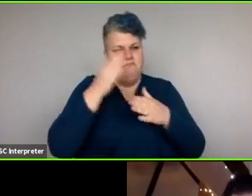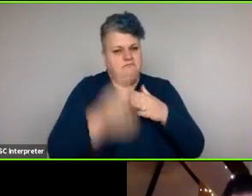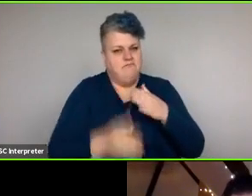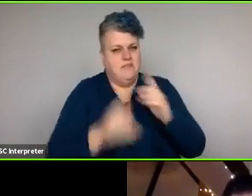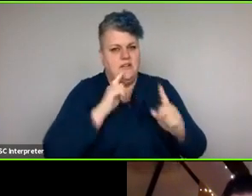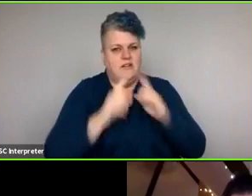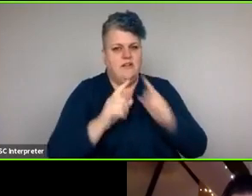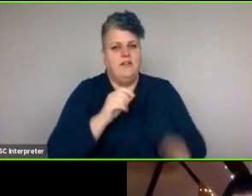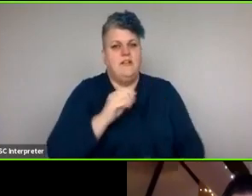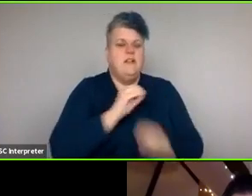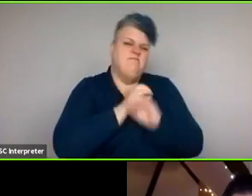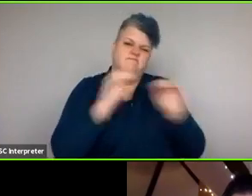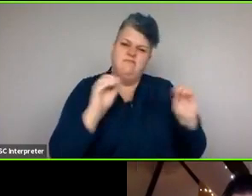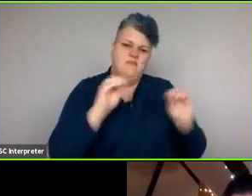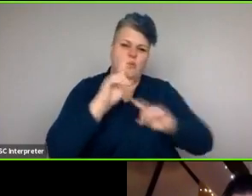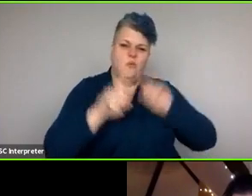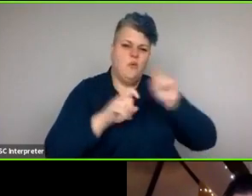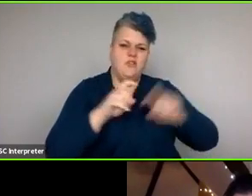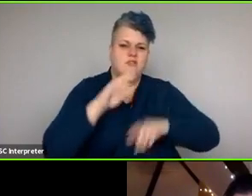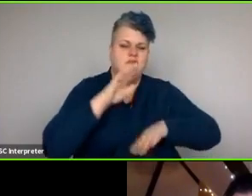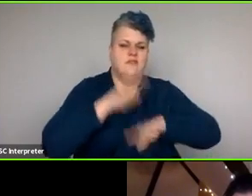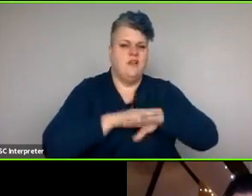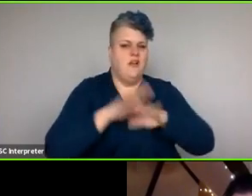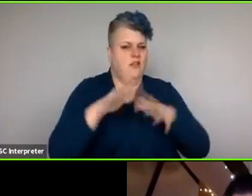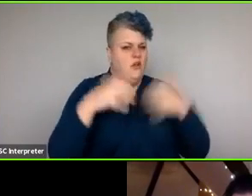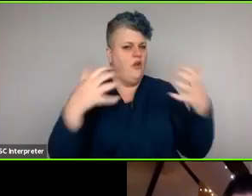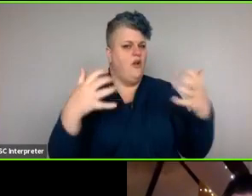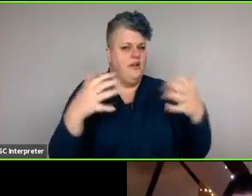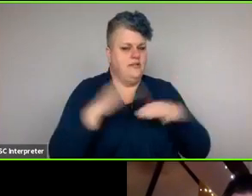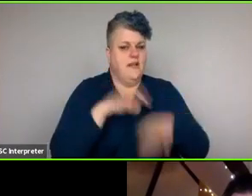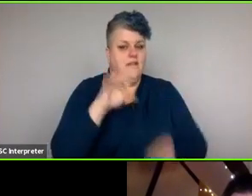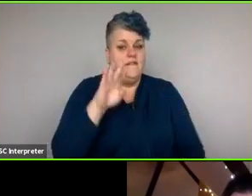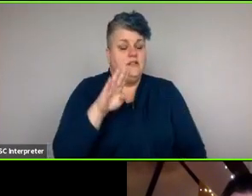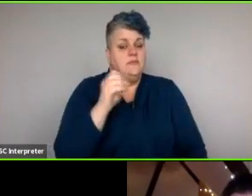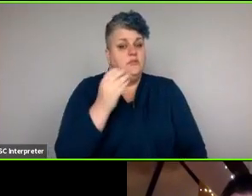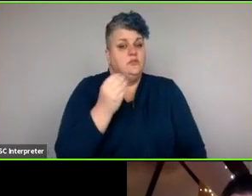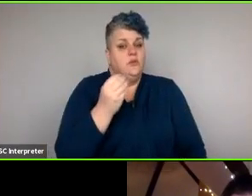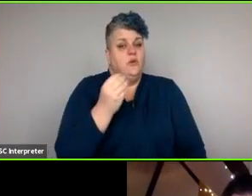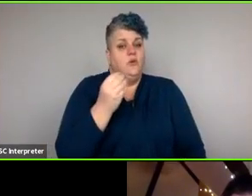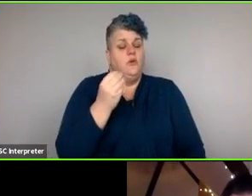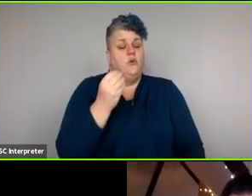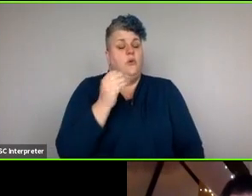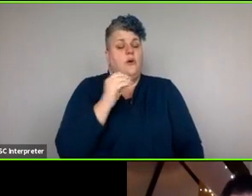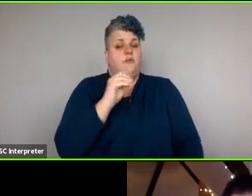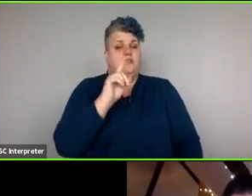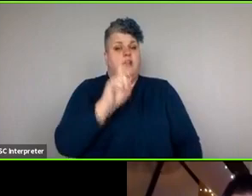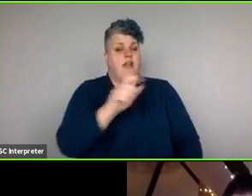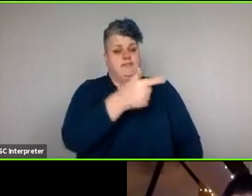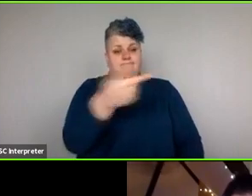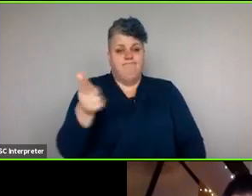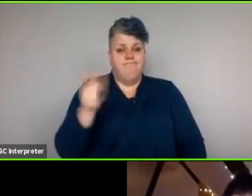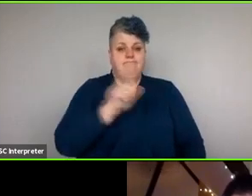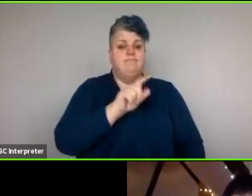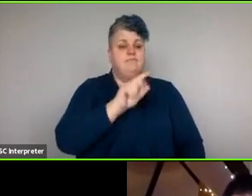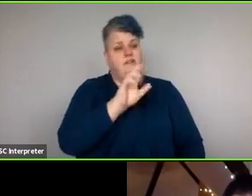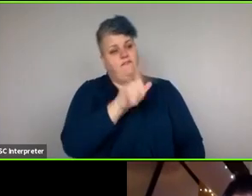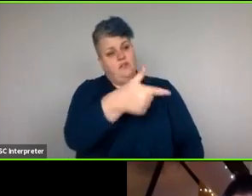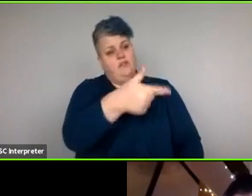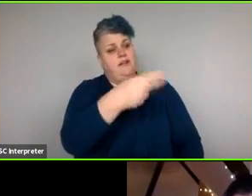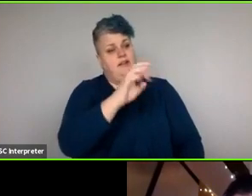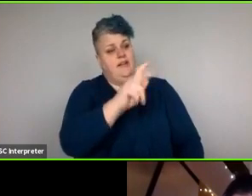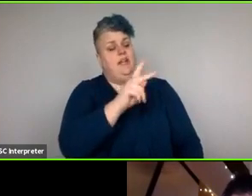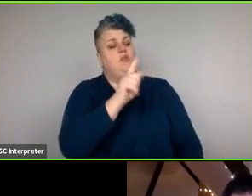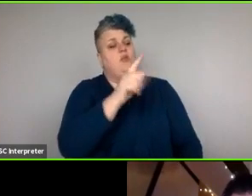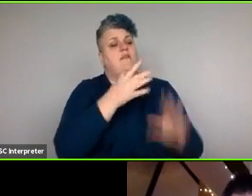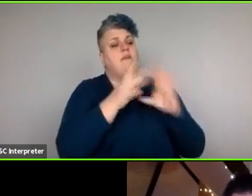seeing any questions from our audience. So I will just ask you, Nick, if you have a message